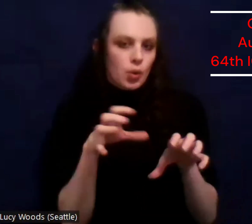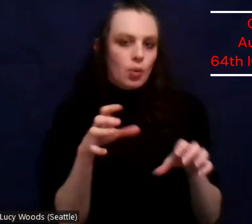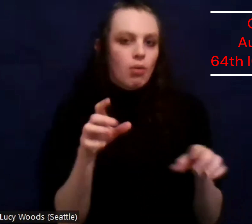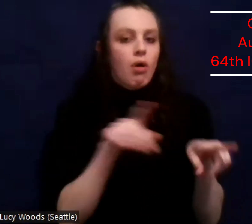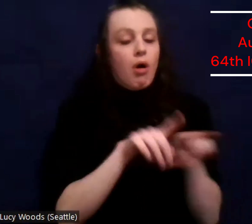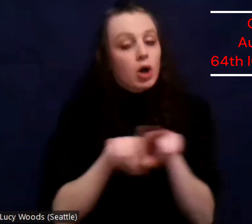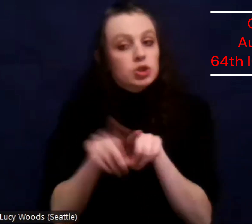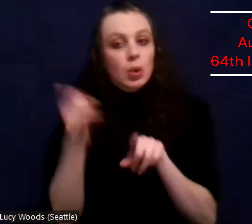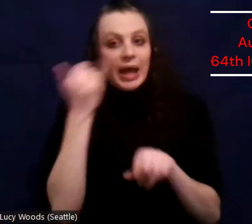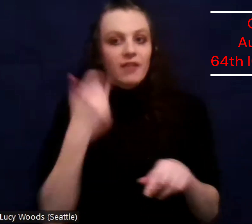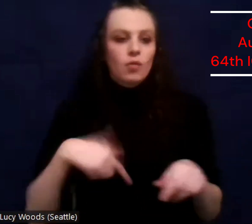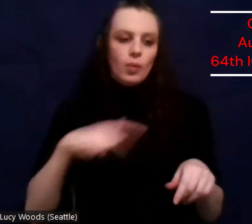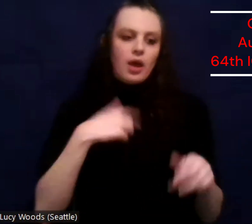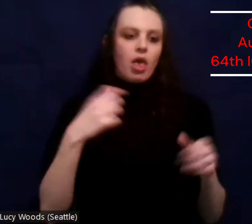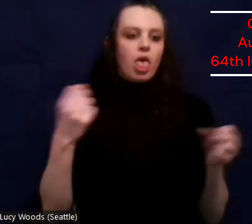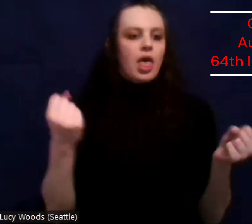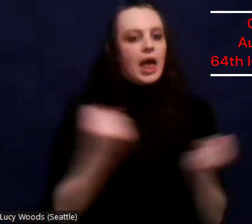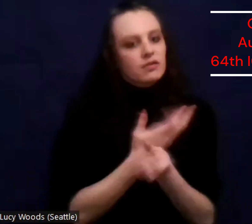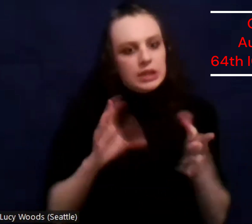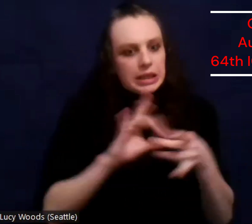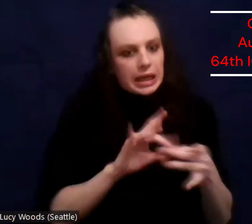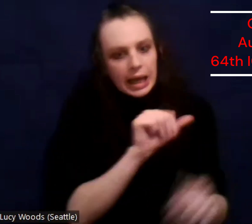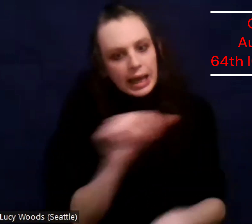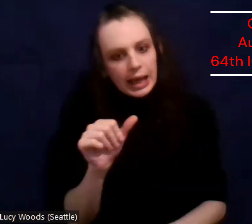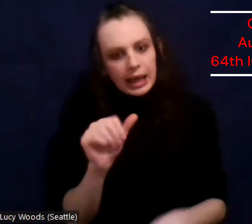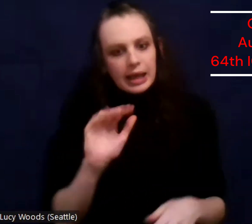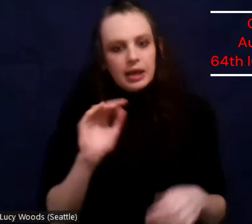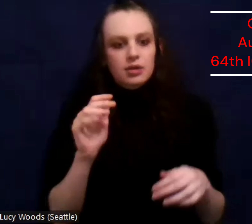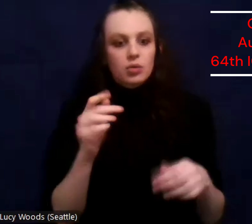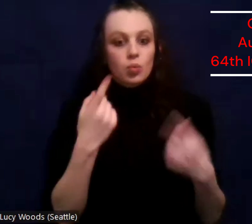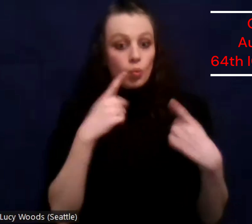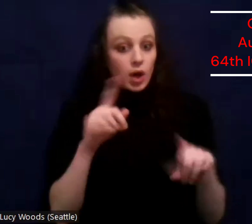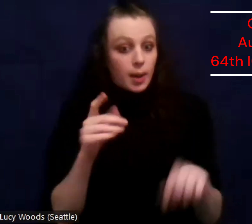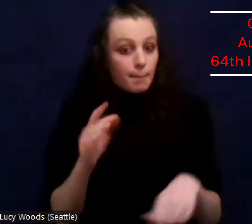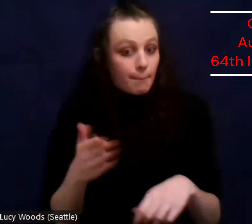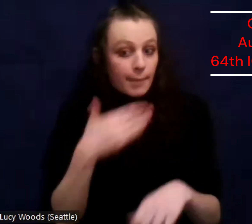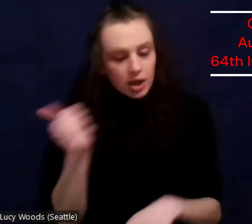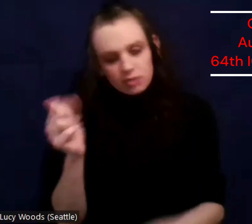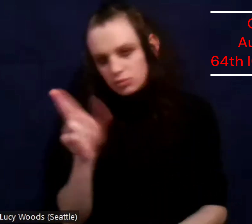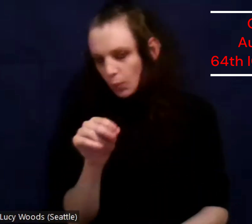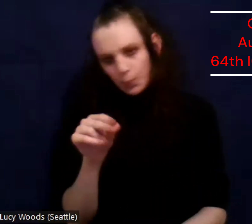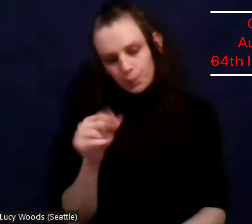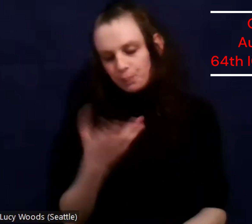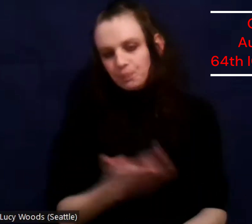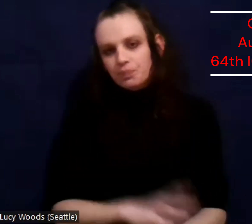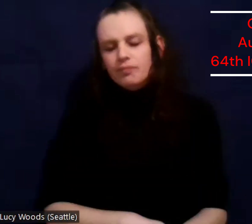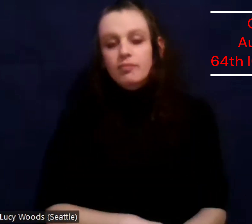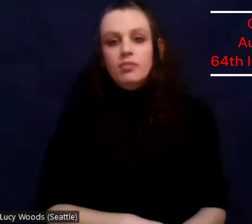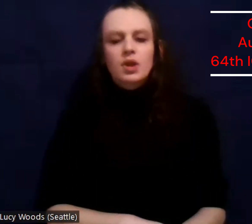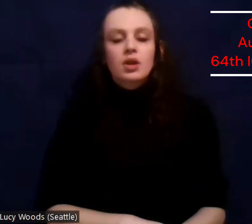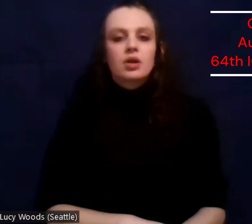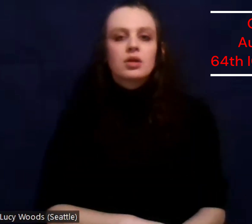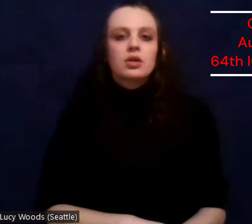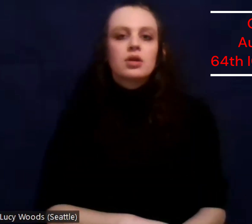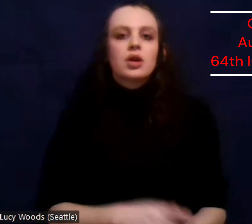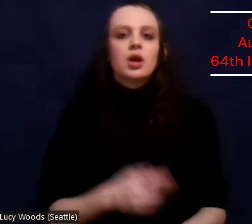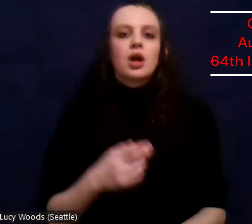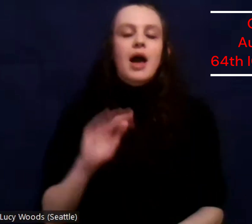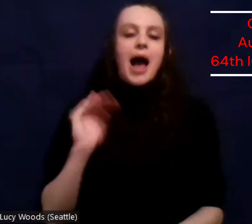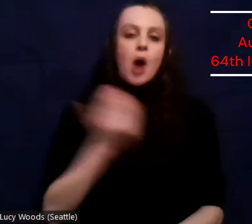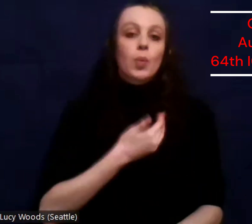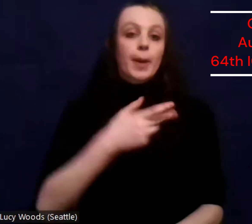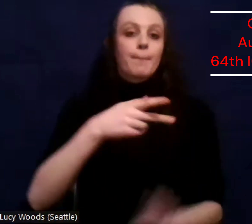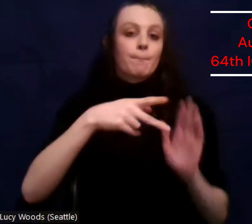did. The elimination of our drinking is a beginning. A much more important demonstration of our